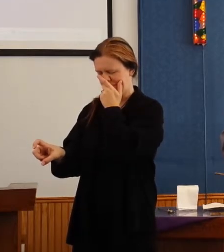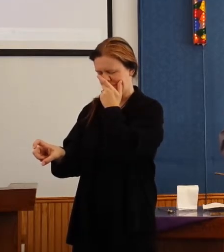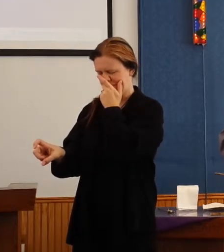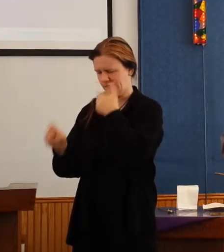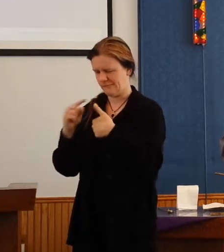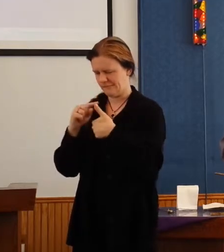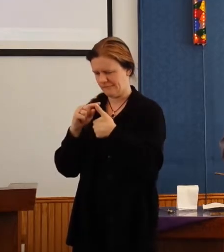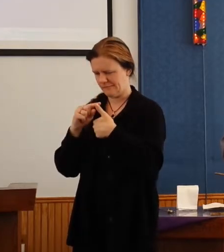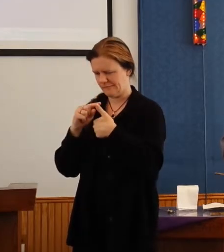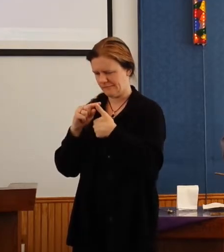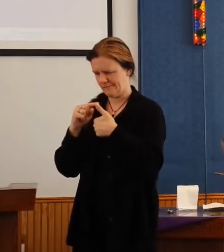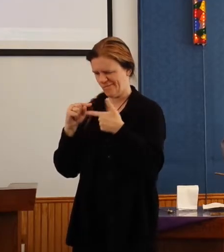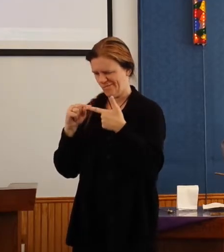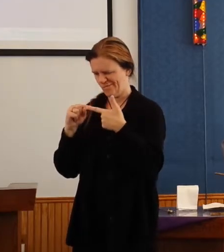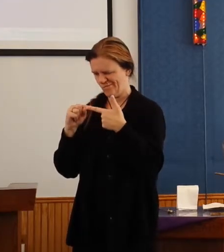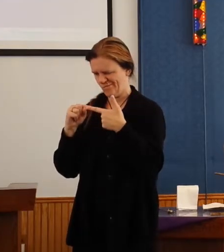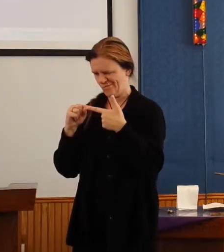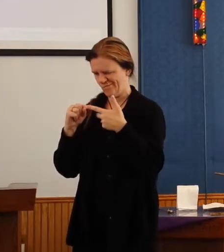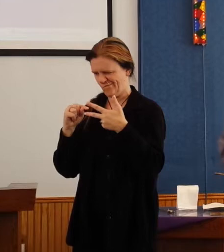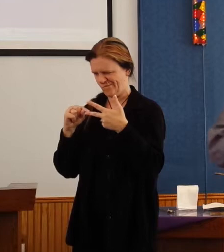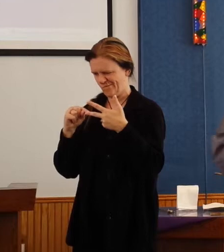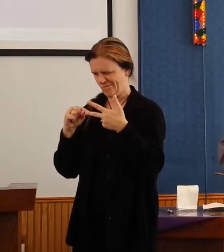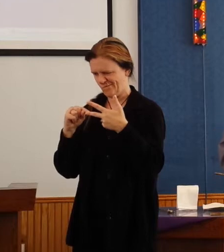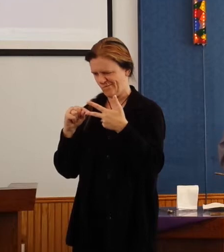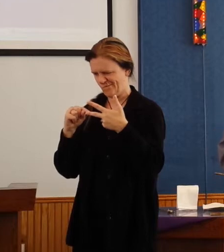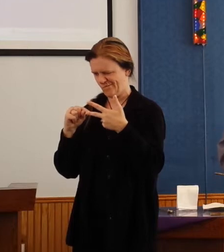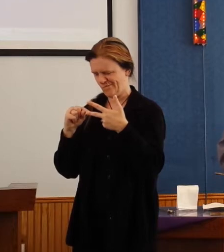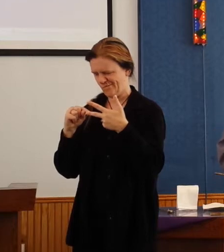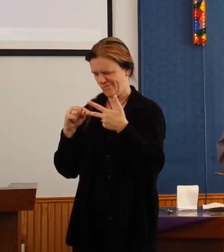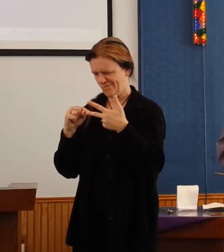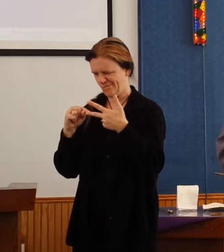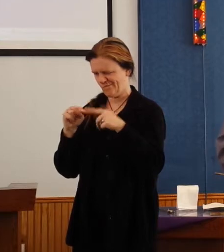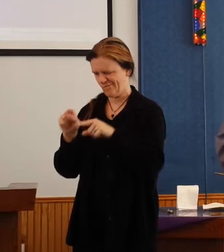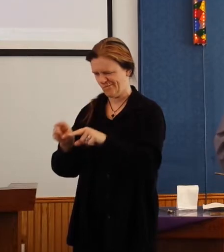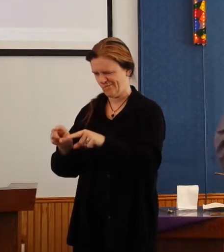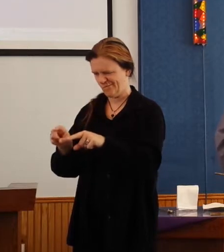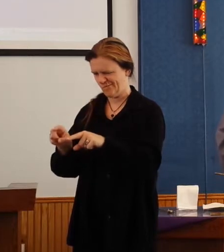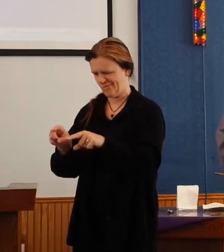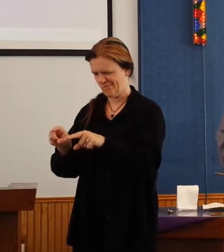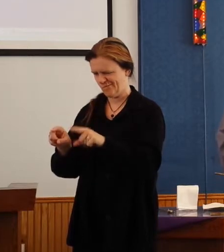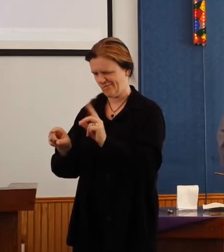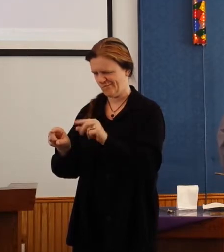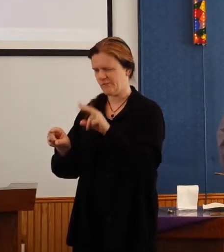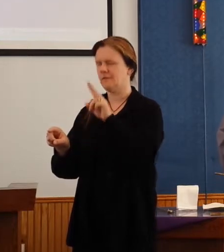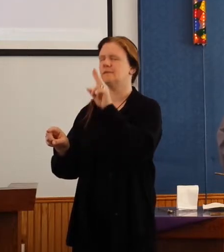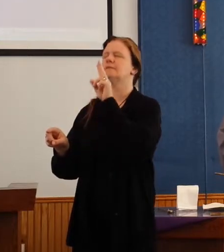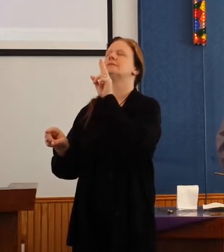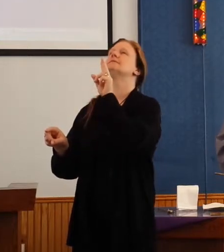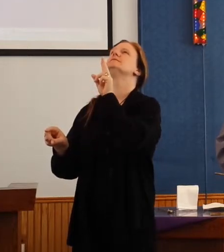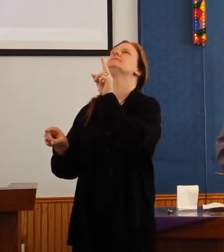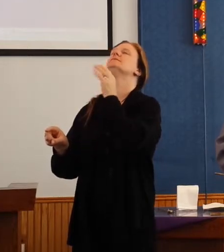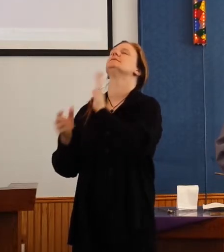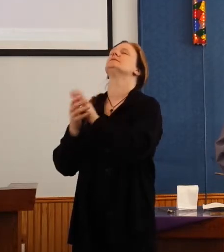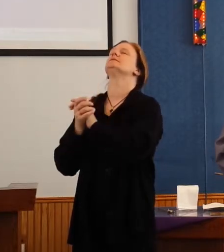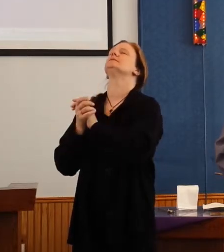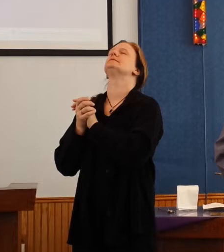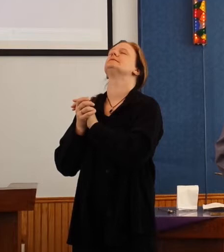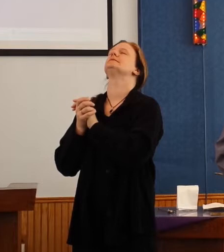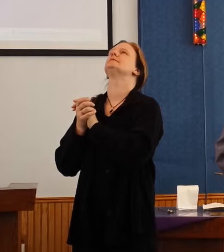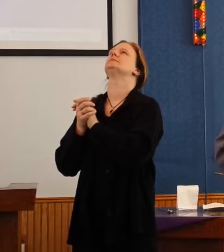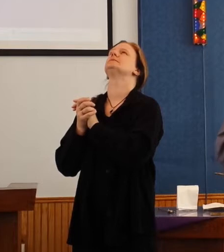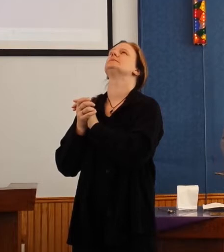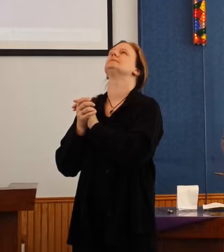and he stared blankly for a while. Seems like he had forgotten the number two. Finally, he looked serenely upward,